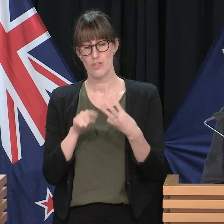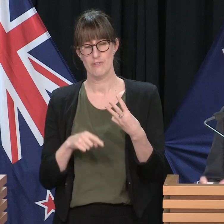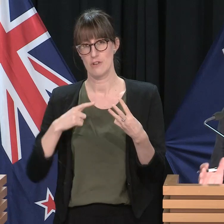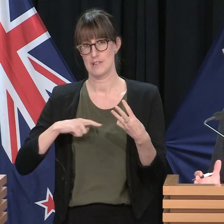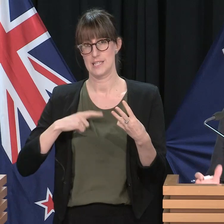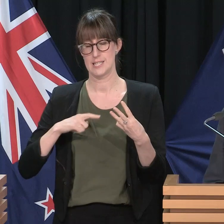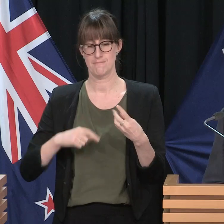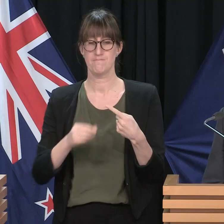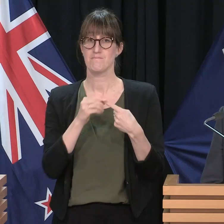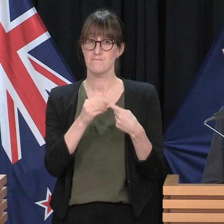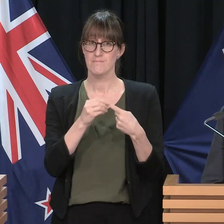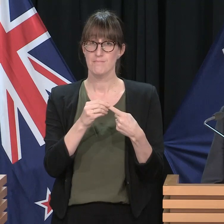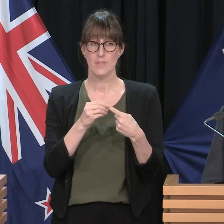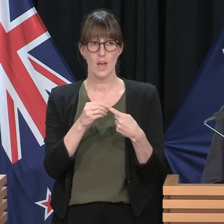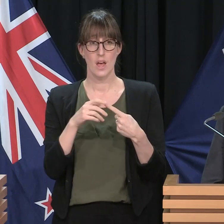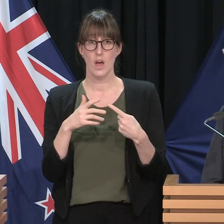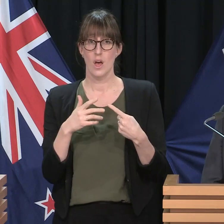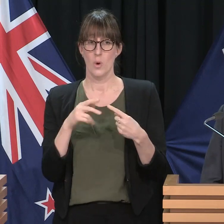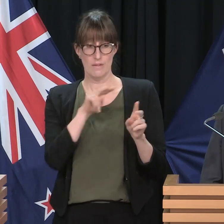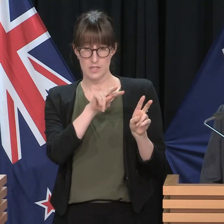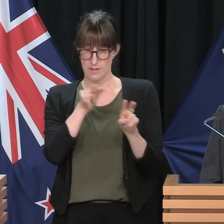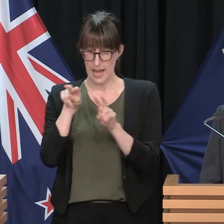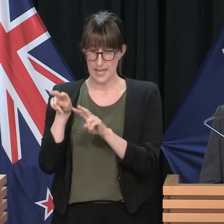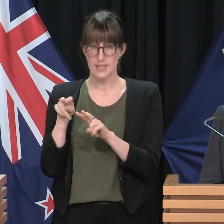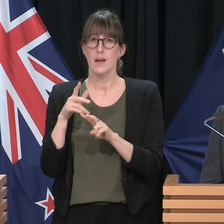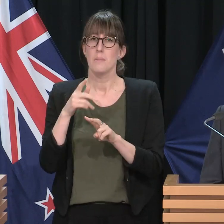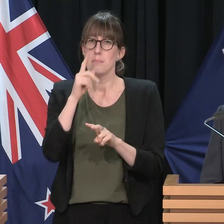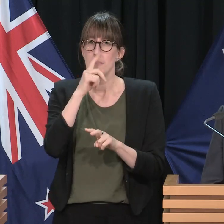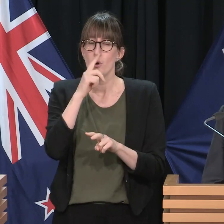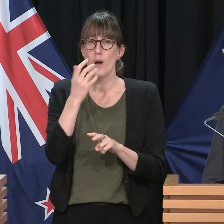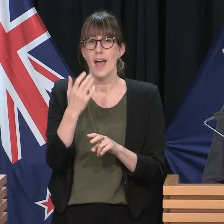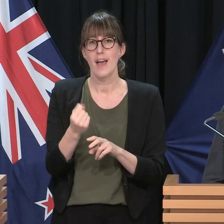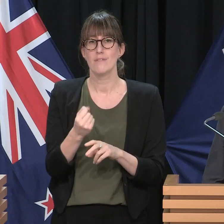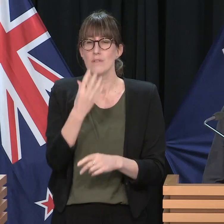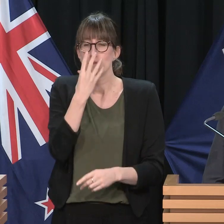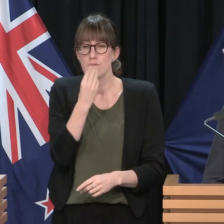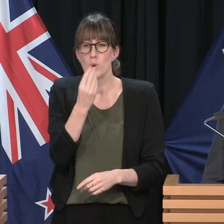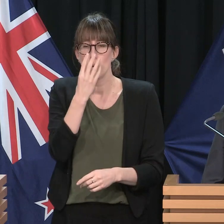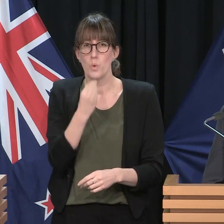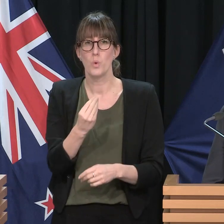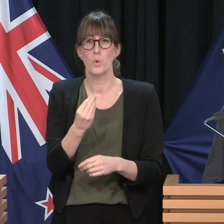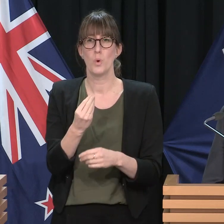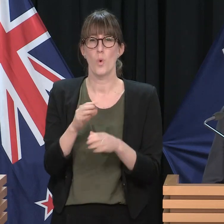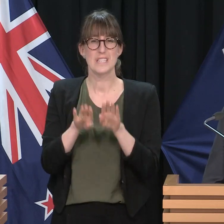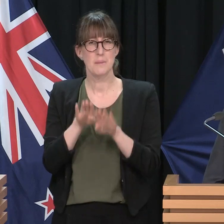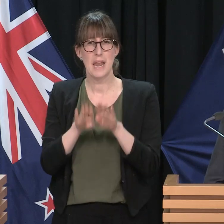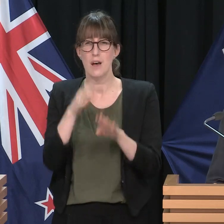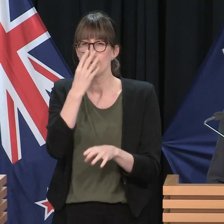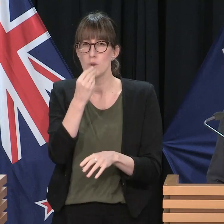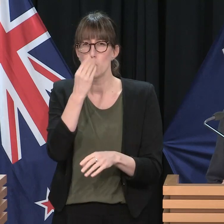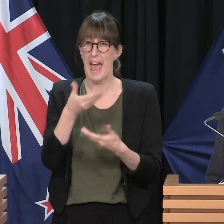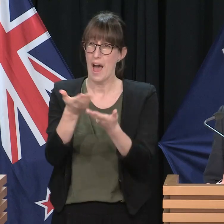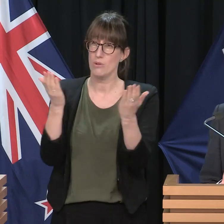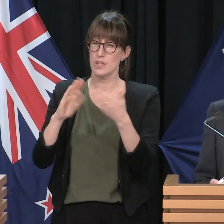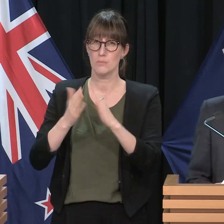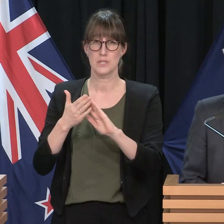all, our surveillance shows that the rates of influenza-like illness are low in the community, and that is